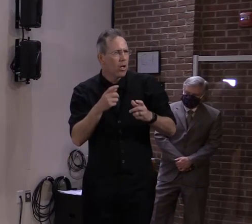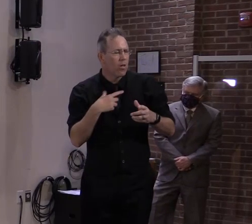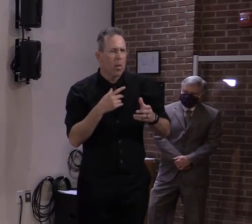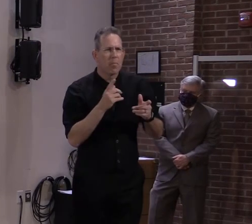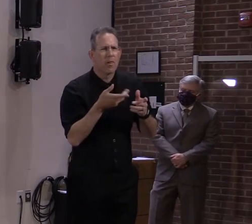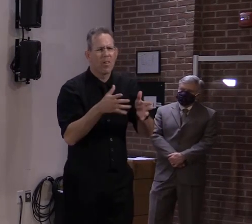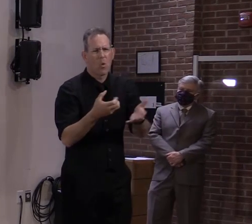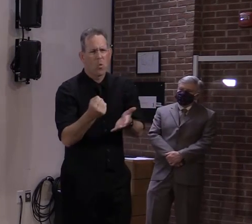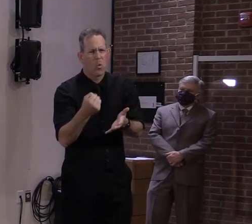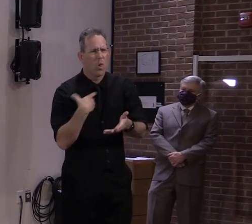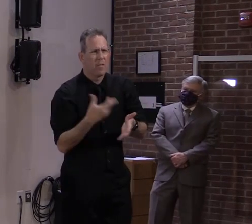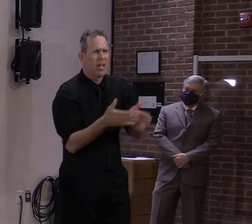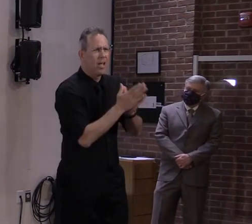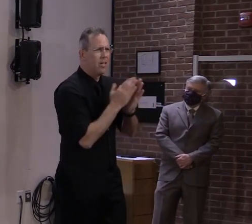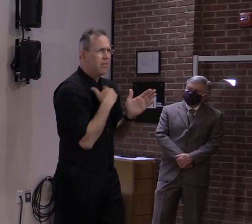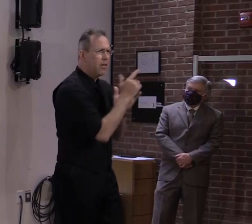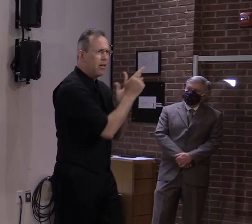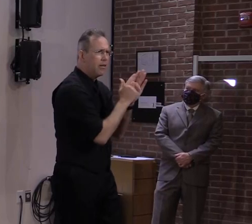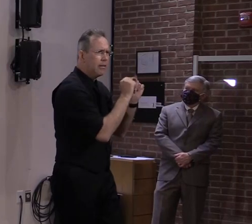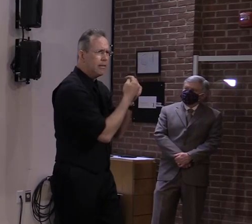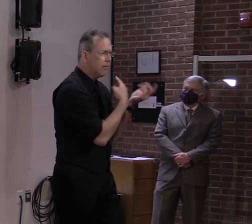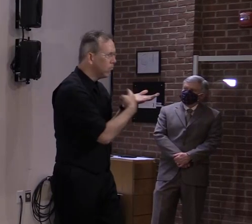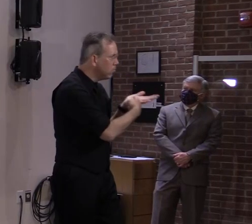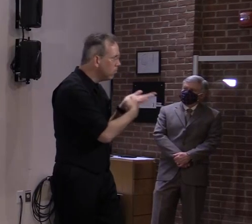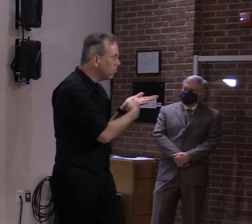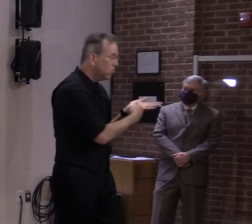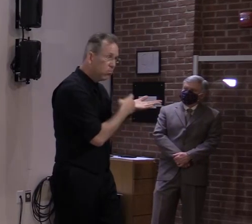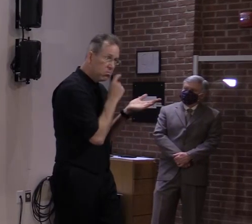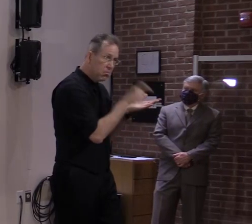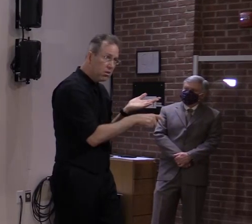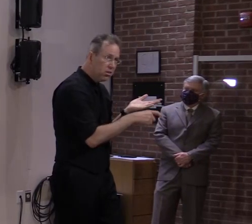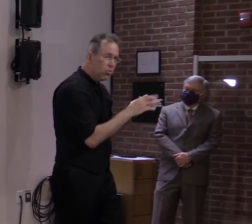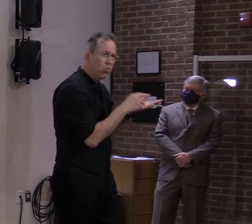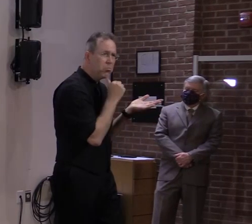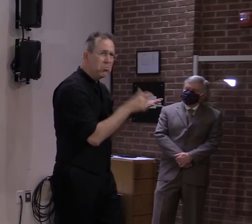and see if we have any current additional guidance with regards to